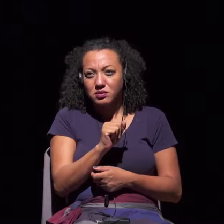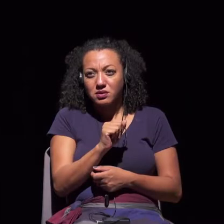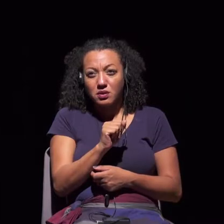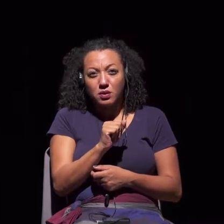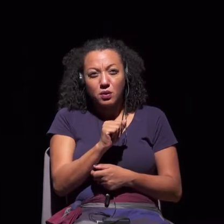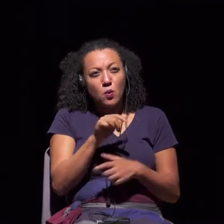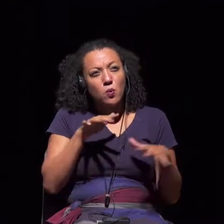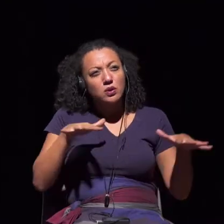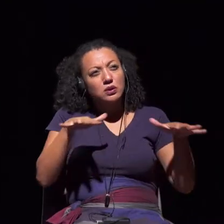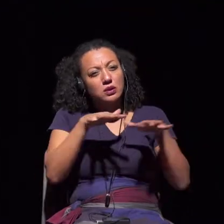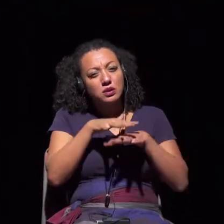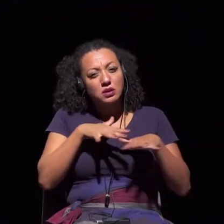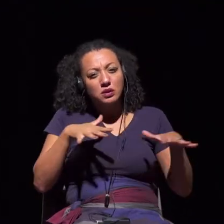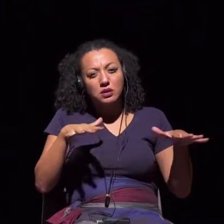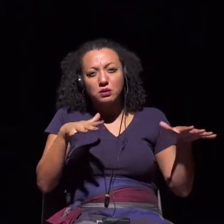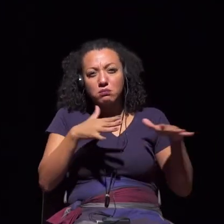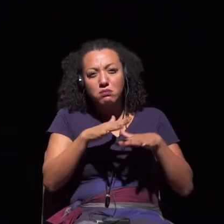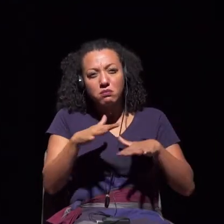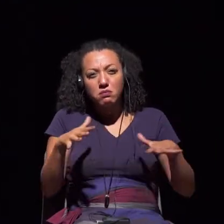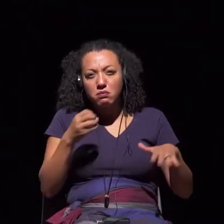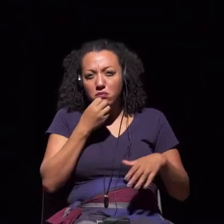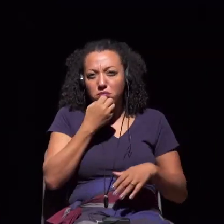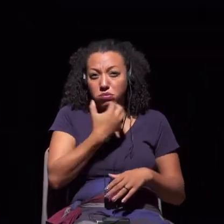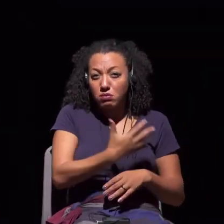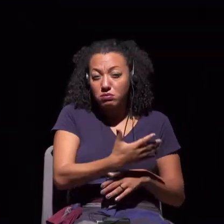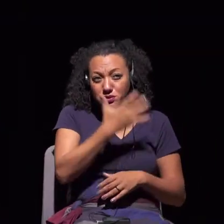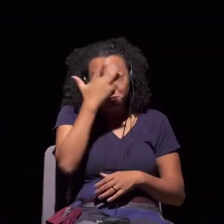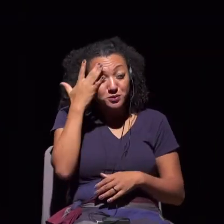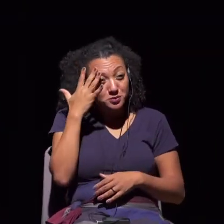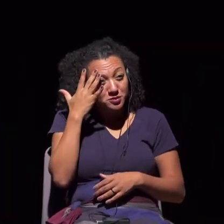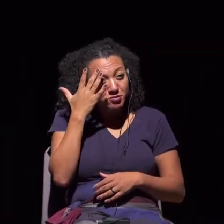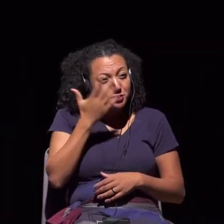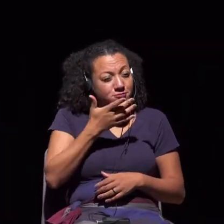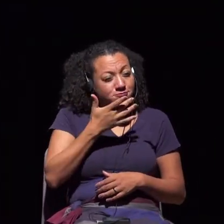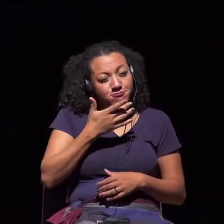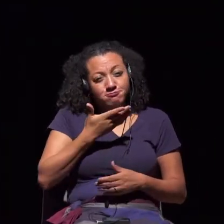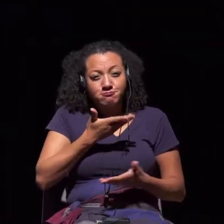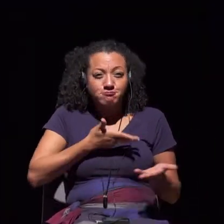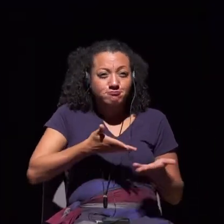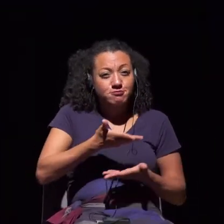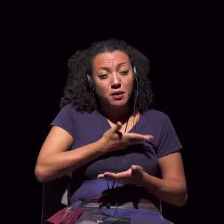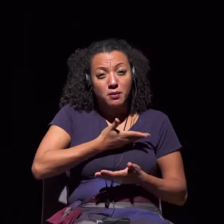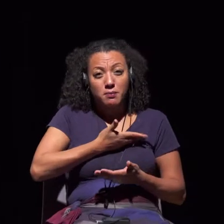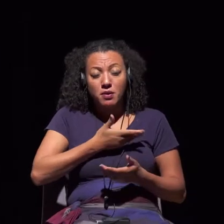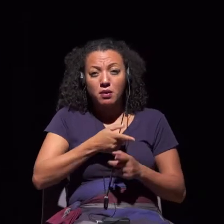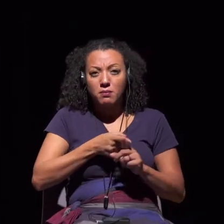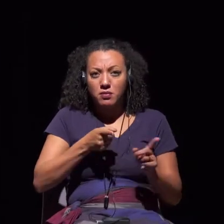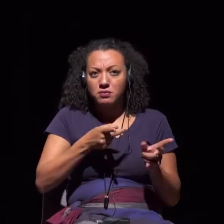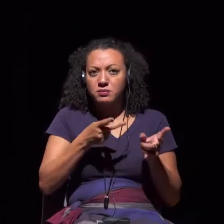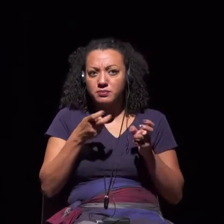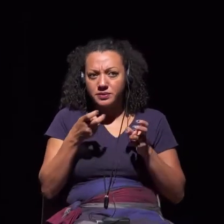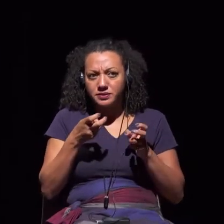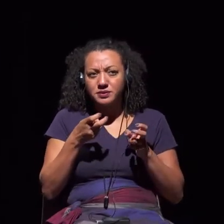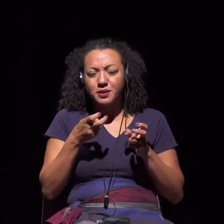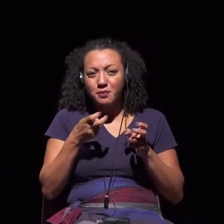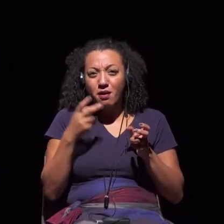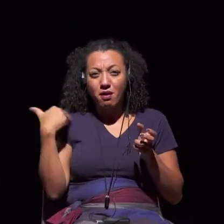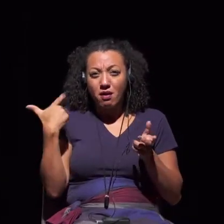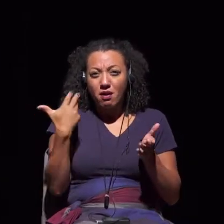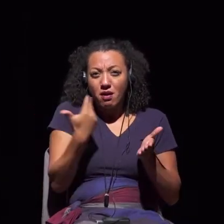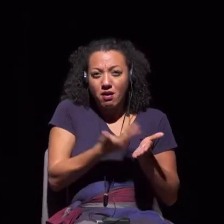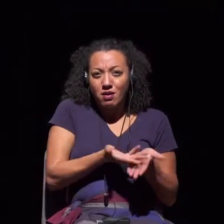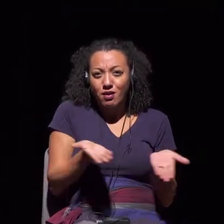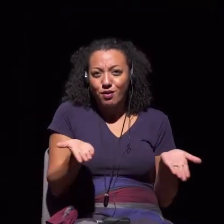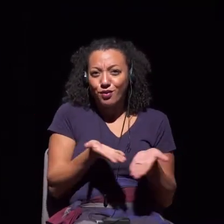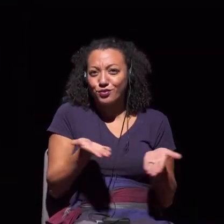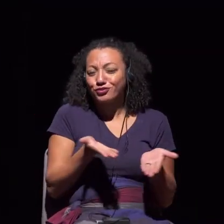friendly, but you begin to realize that so much remains unsaid about the city and town because the history of